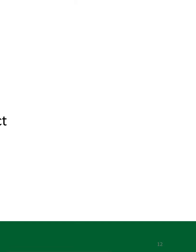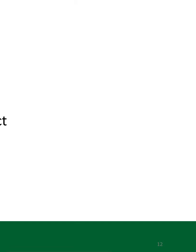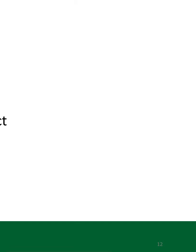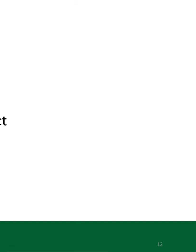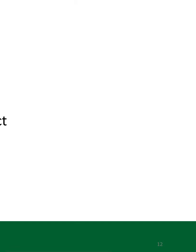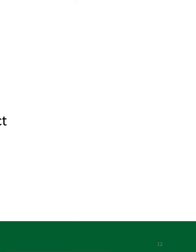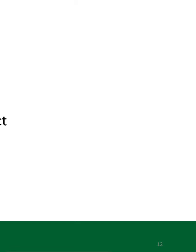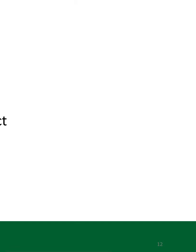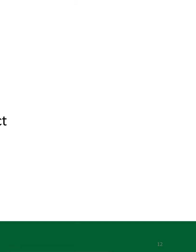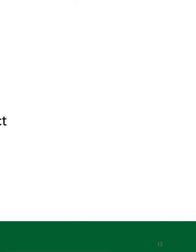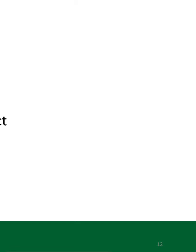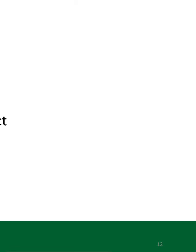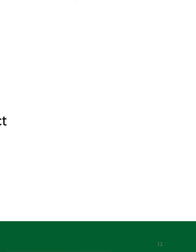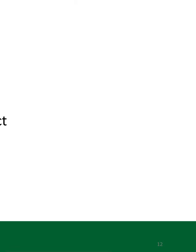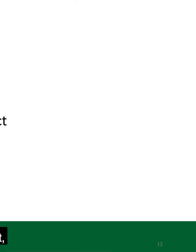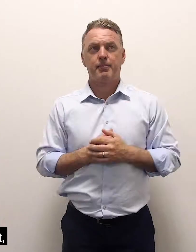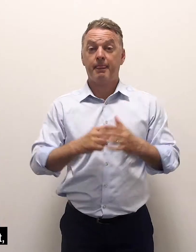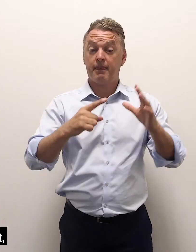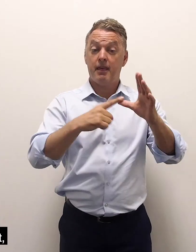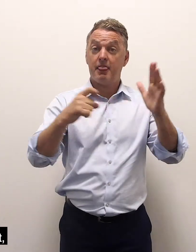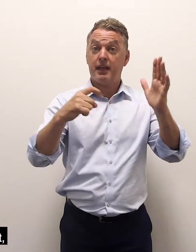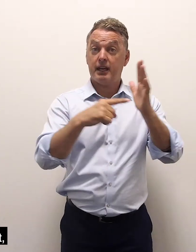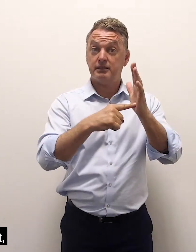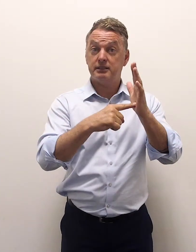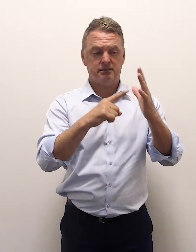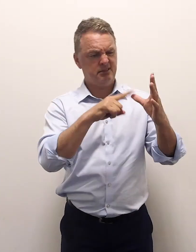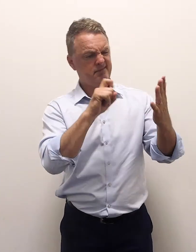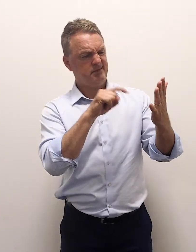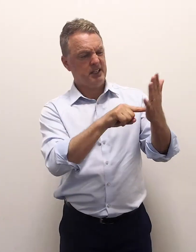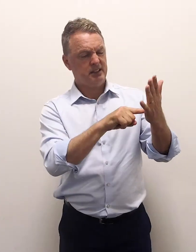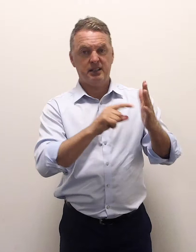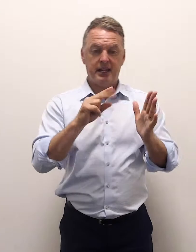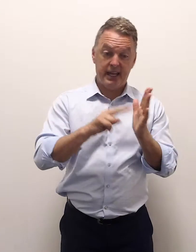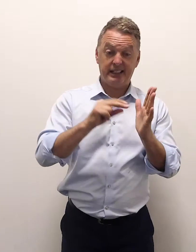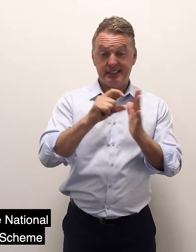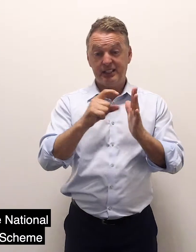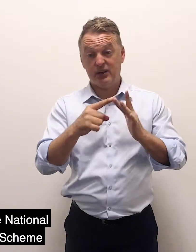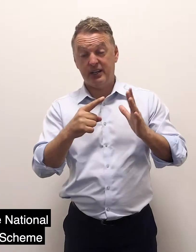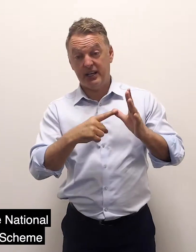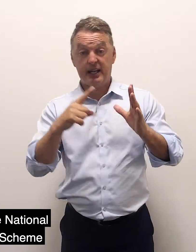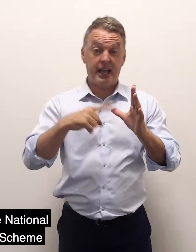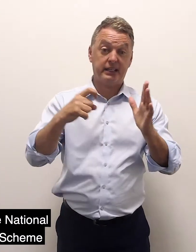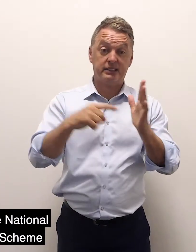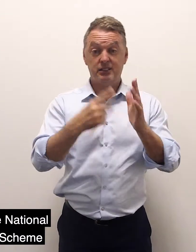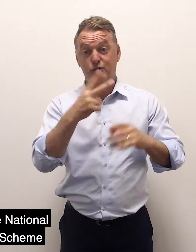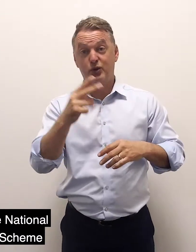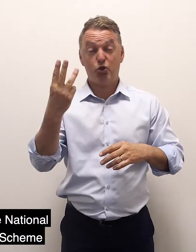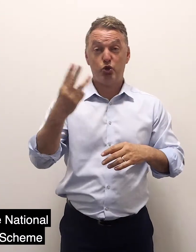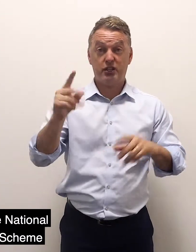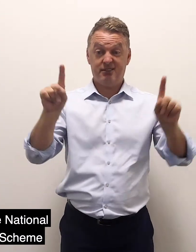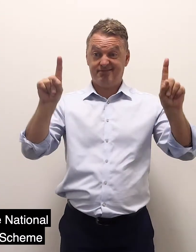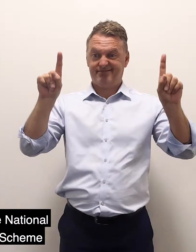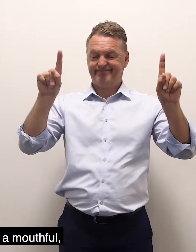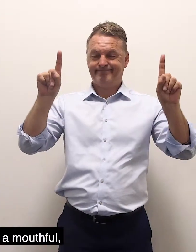Slide saying the NDIS Act. The NDIS Act Rather than saying the National